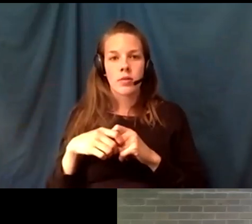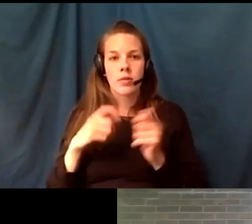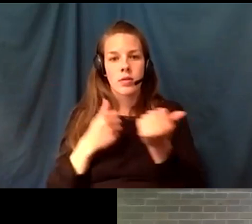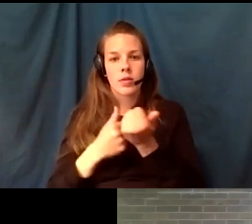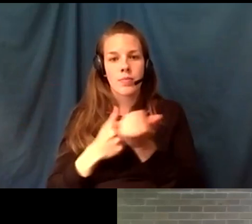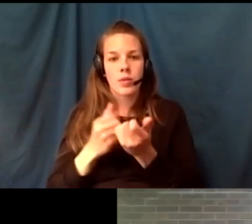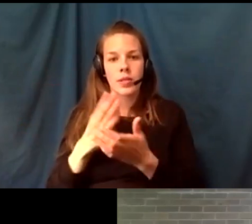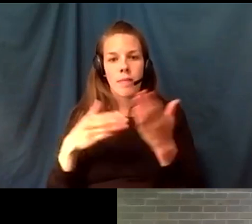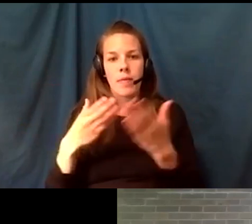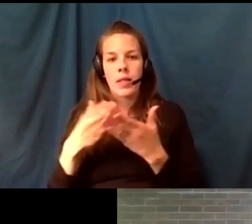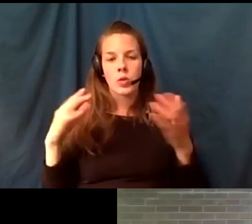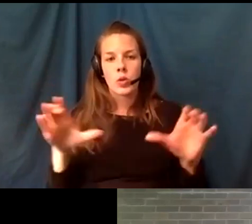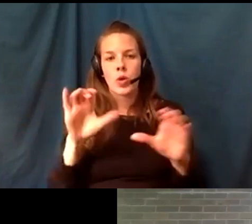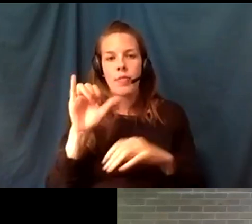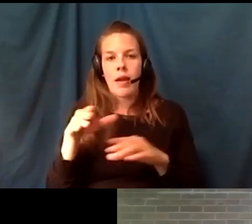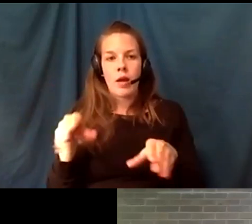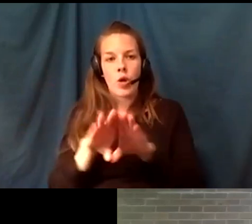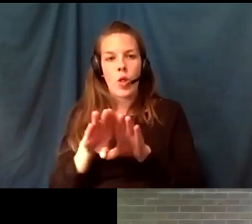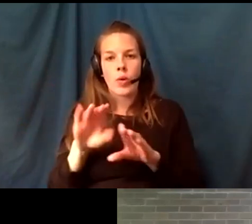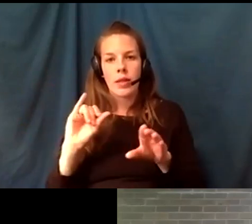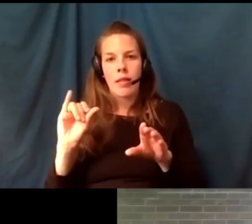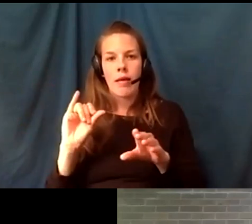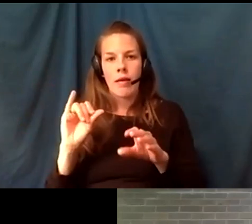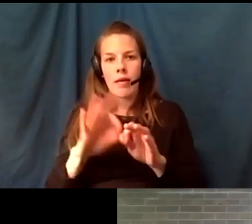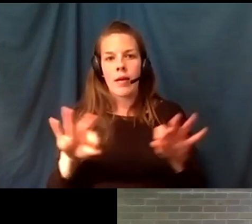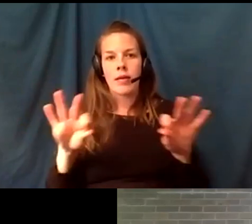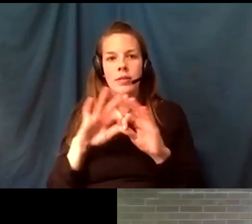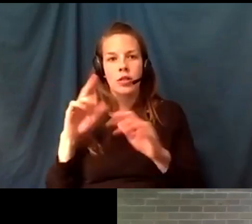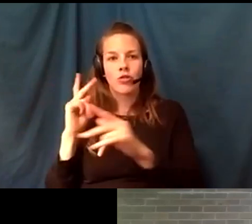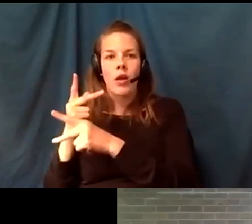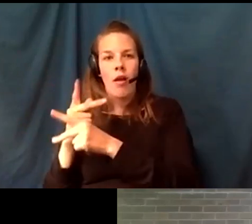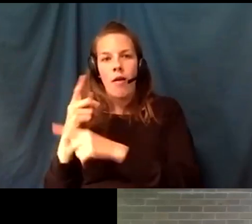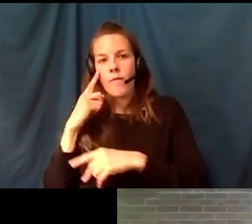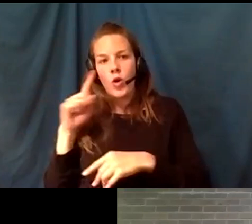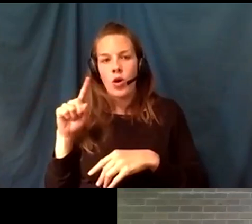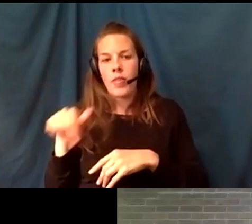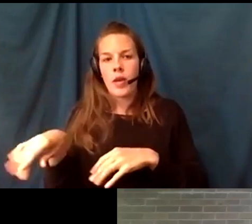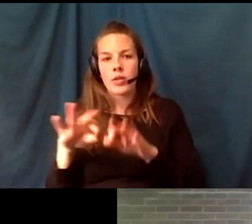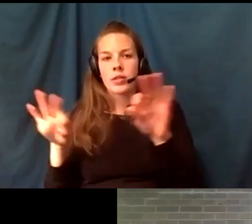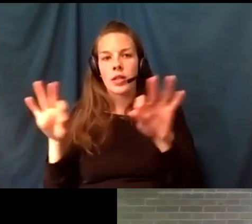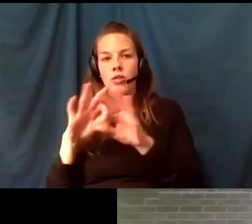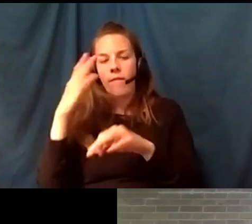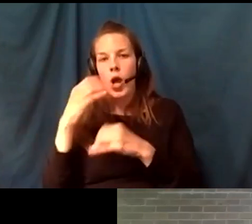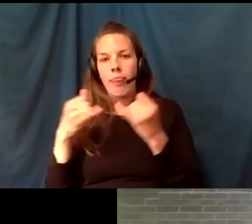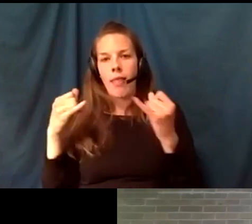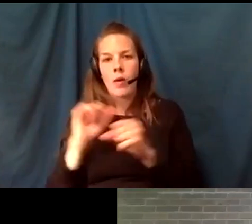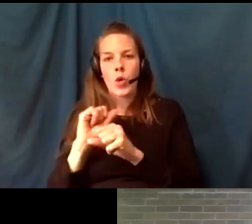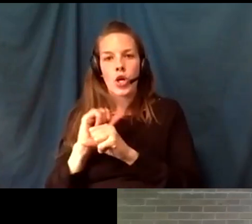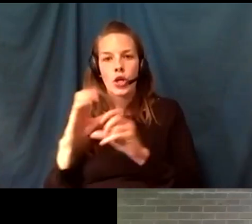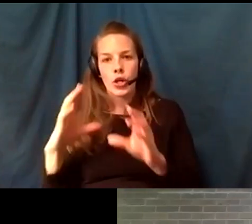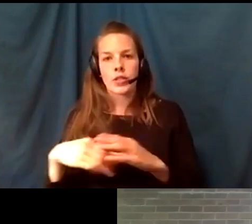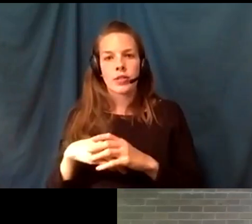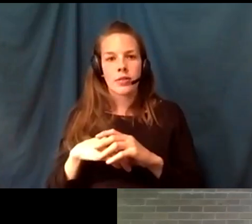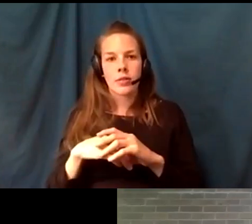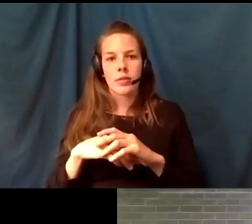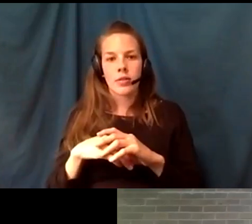the things that we were doing during the closing, such as essential childcare for those essential frontline workers. And